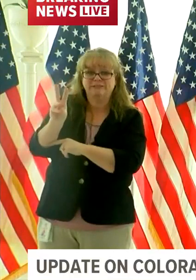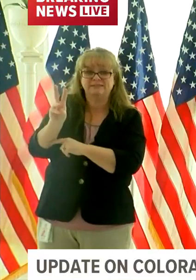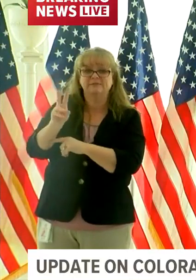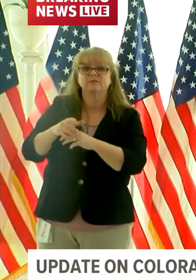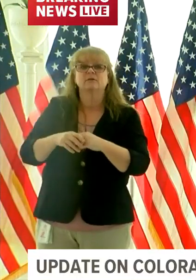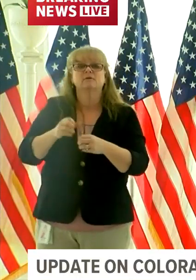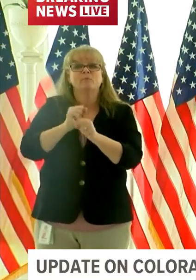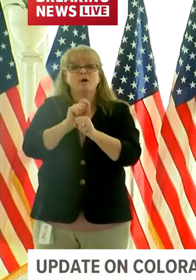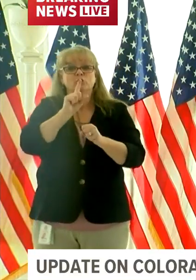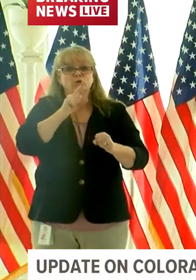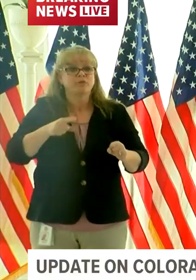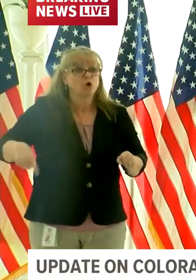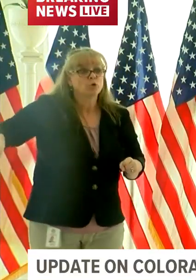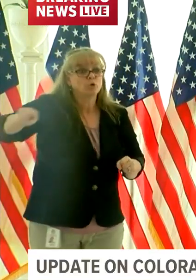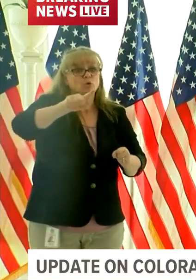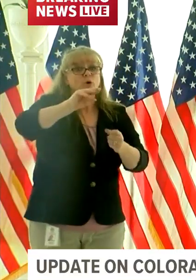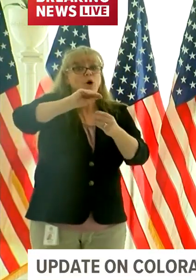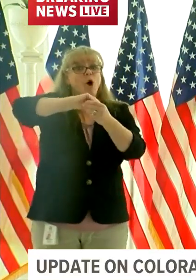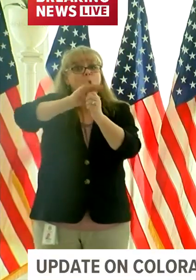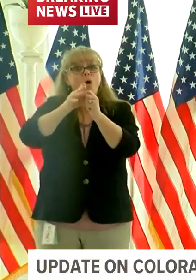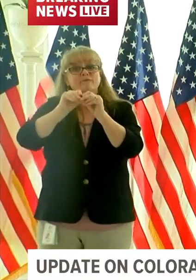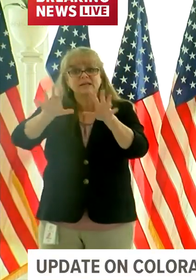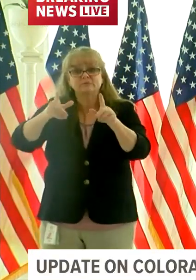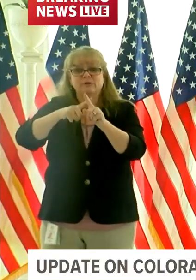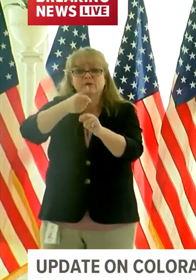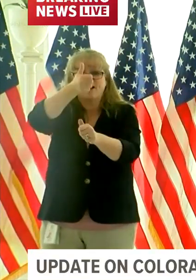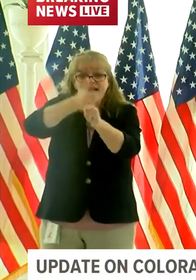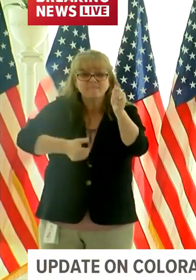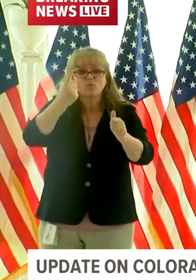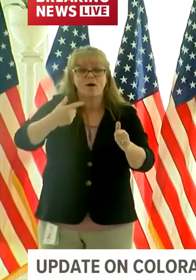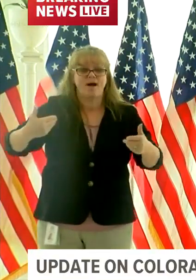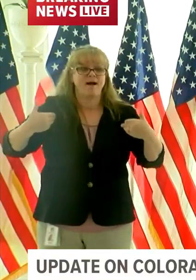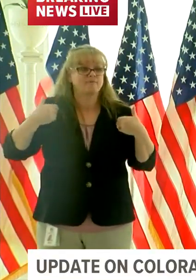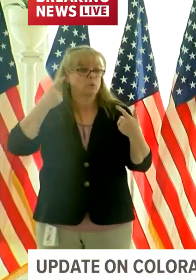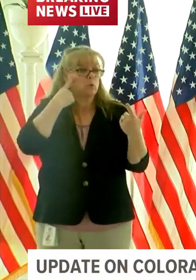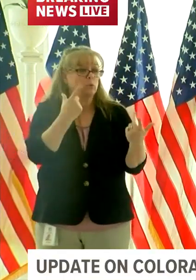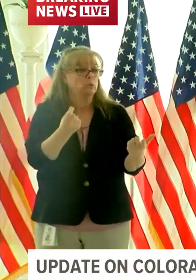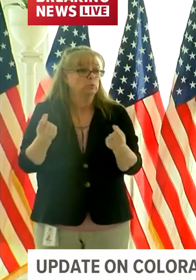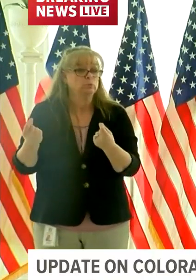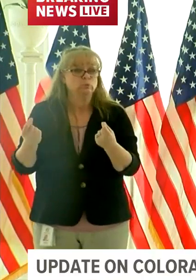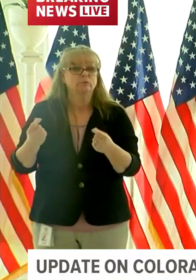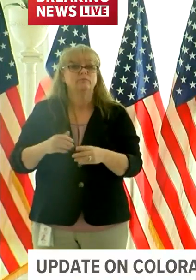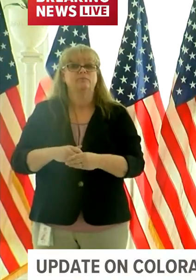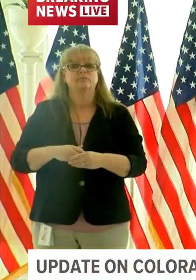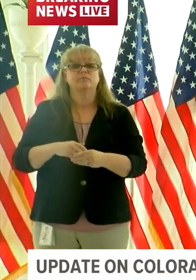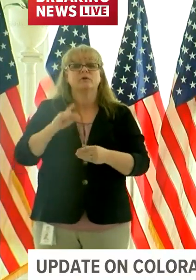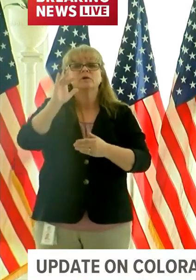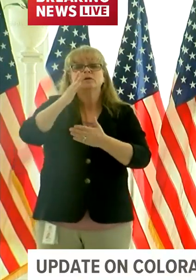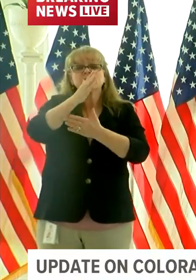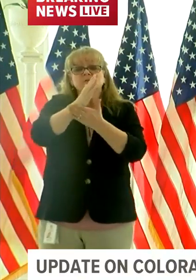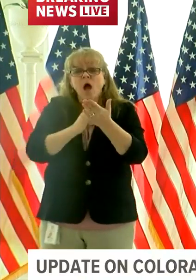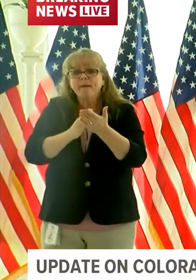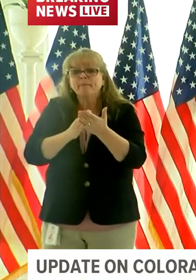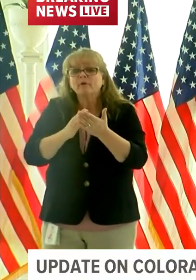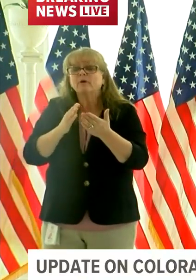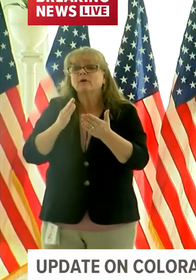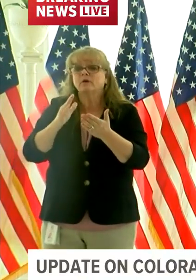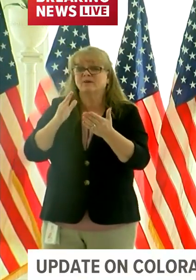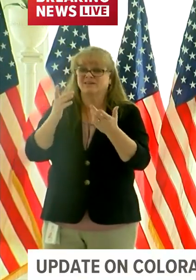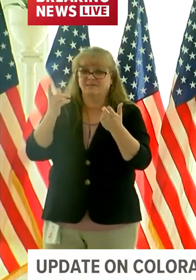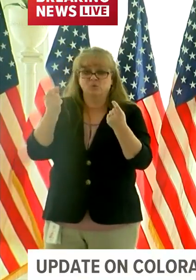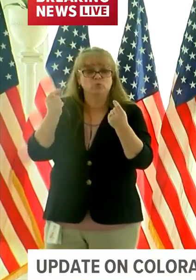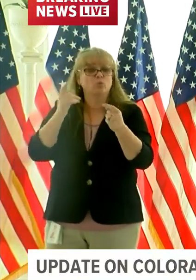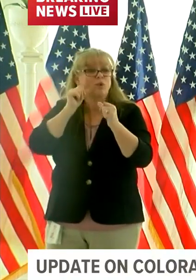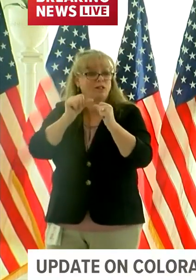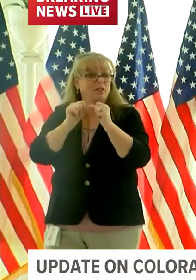in the real world, and we'll make sure that that guidance is available. Some of it is even after April 26th. For instance, schools, again, unless this gets